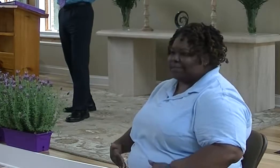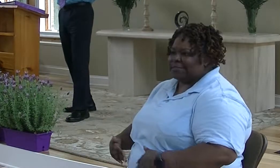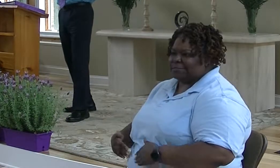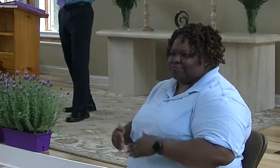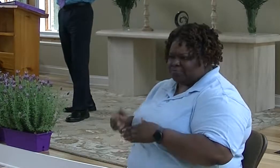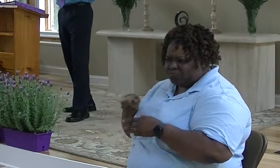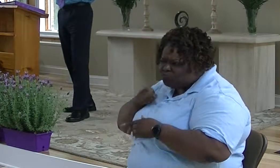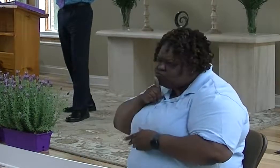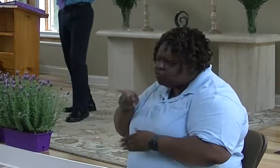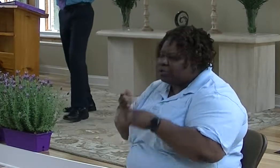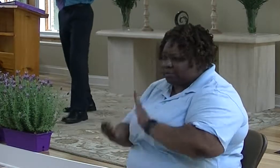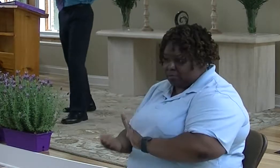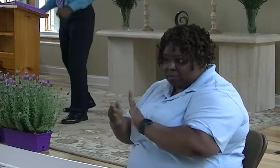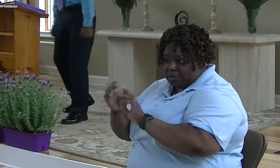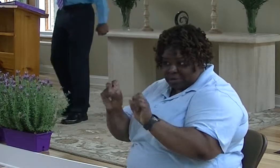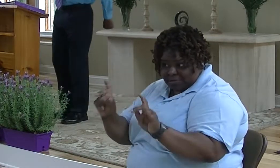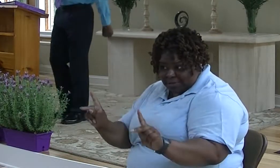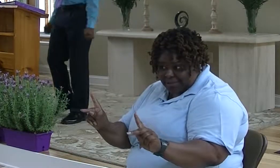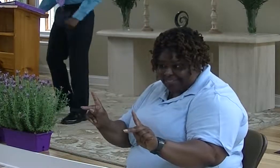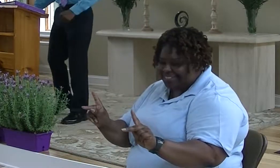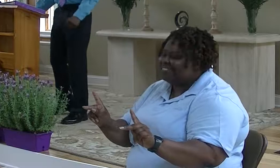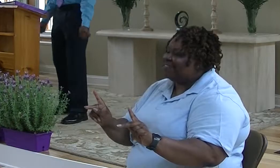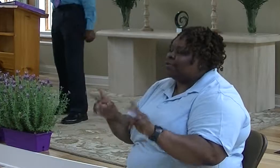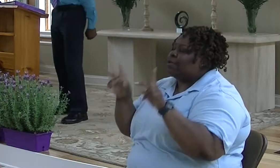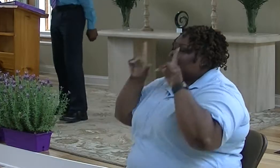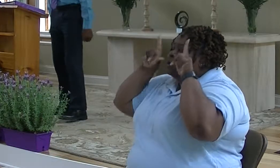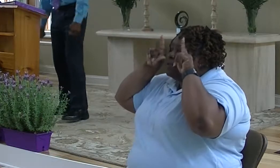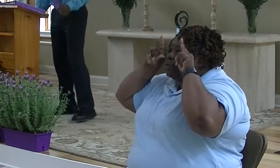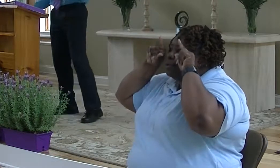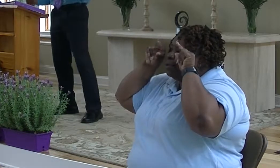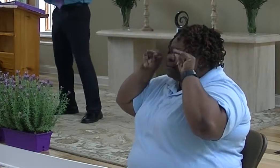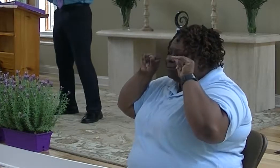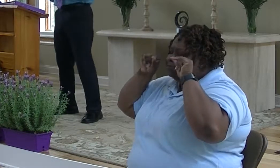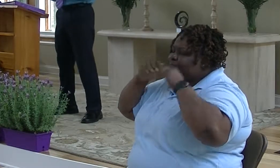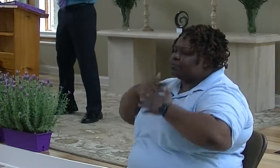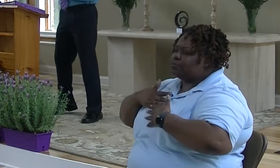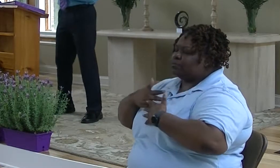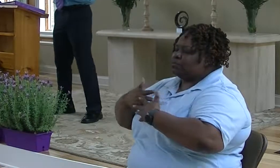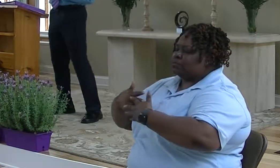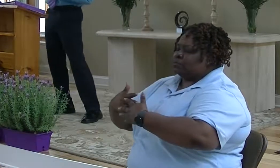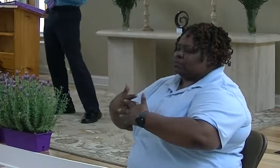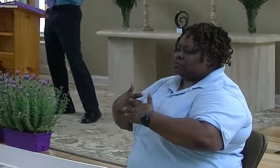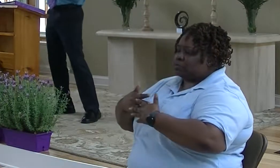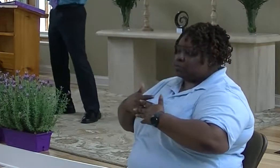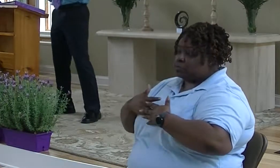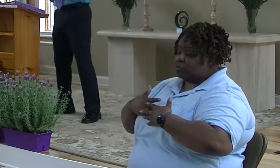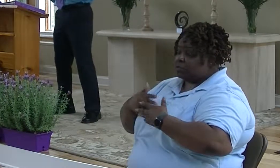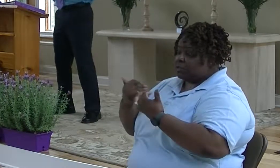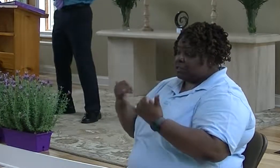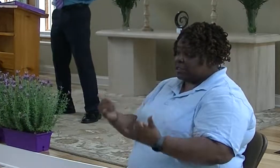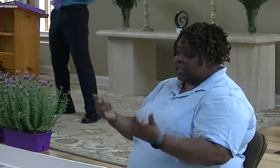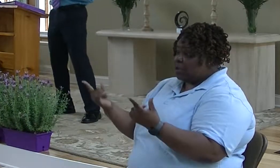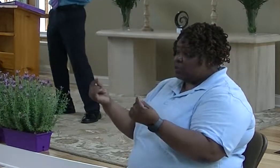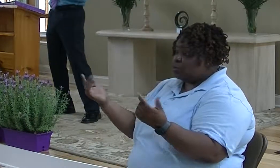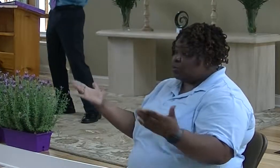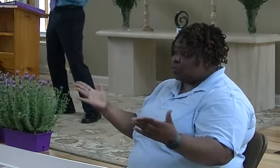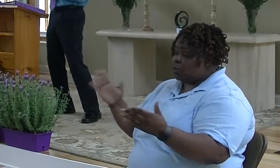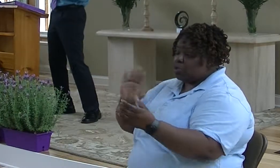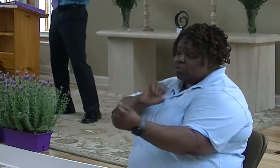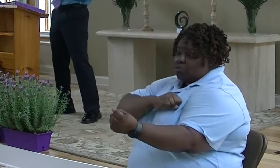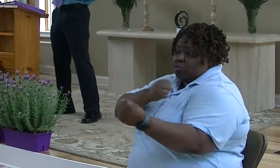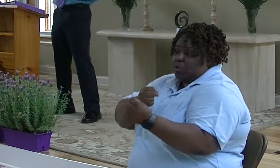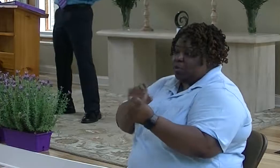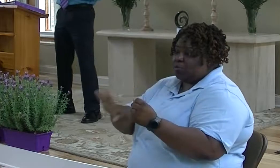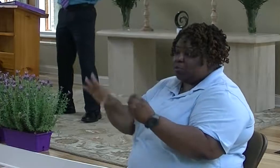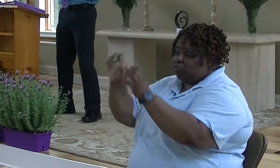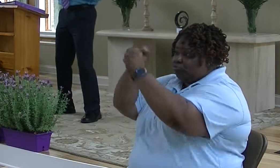really present. Okay? So, eyes closed and simply breathe. And what I want you to do is, using the power of your